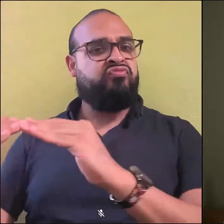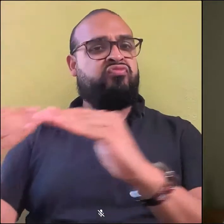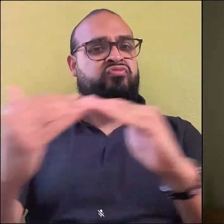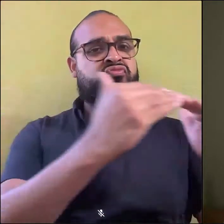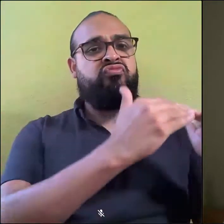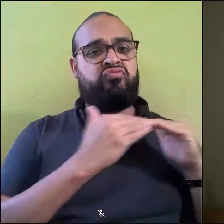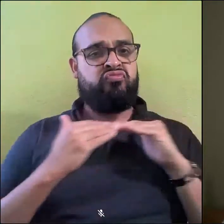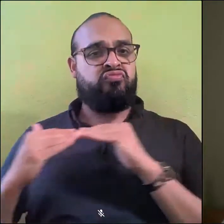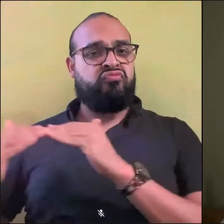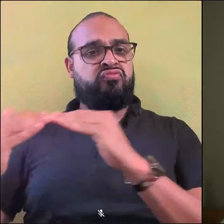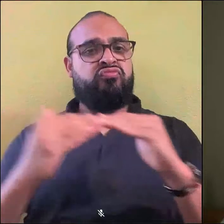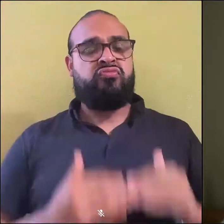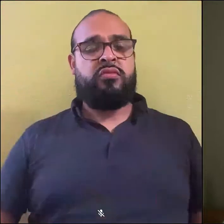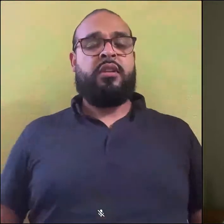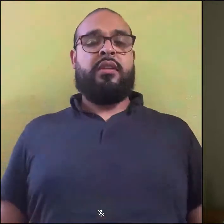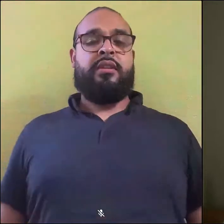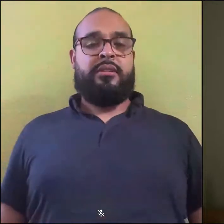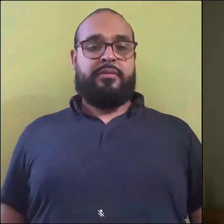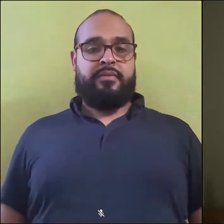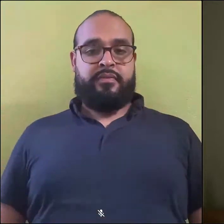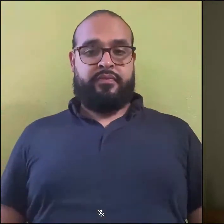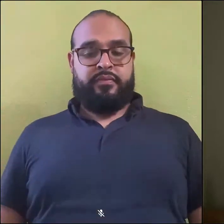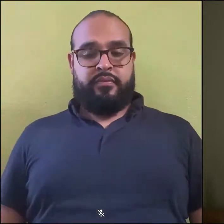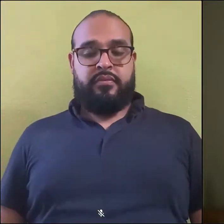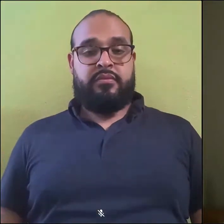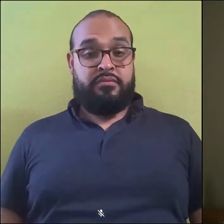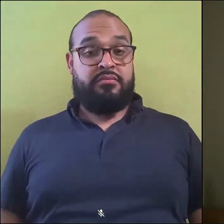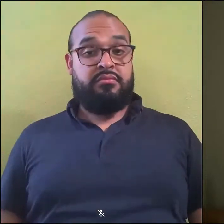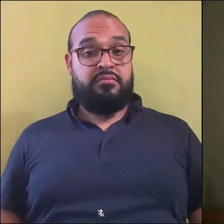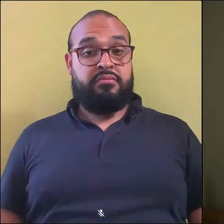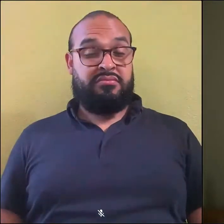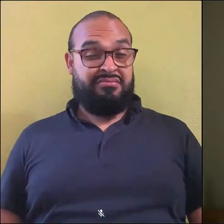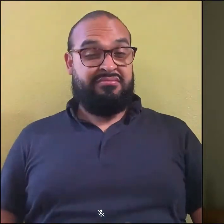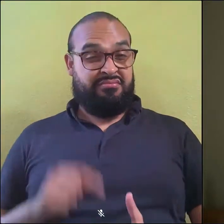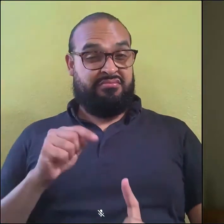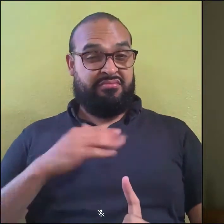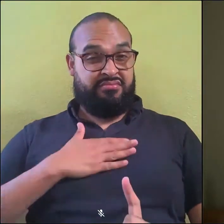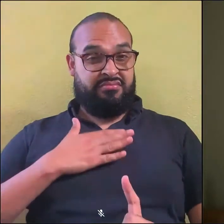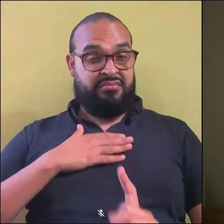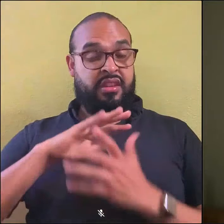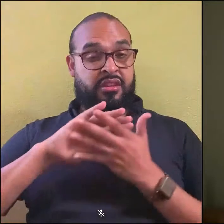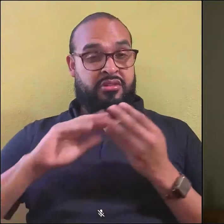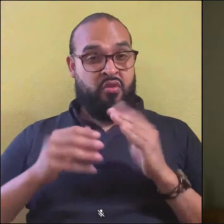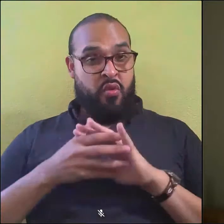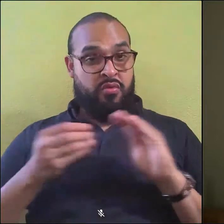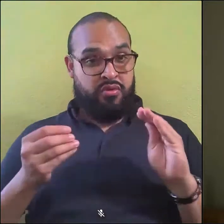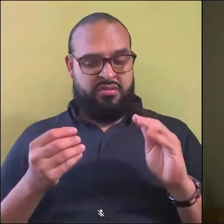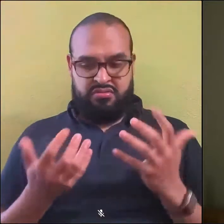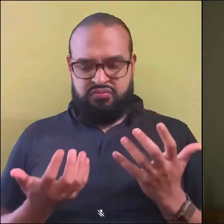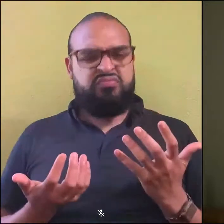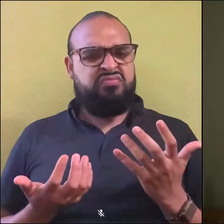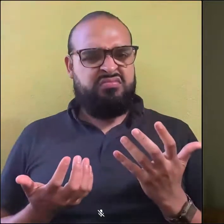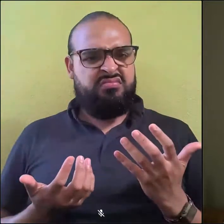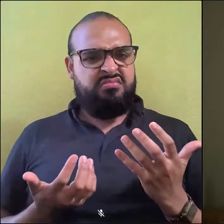And this story can be, should be, such an incredible source, again, of motivation, of inspiration,